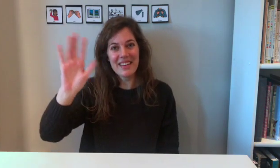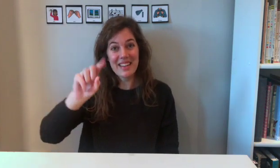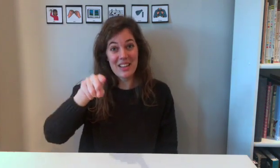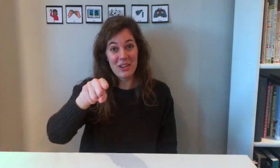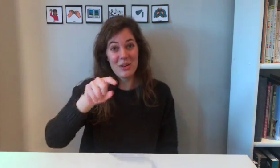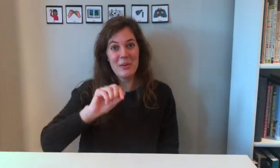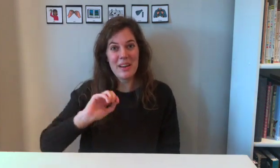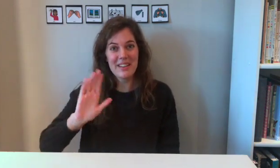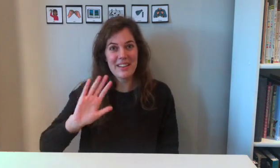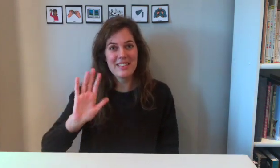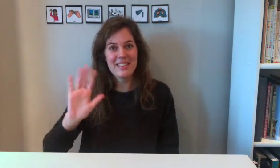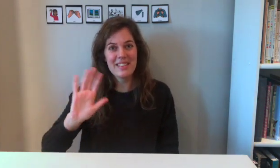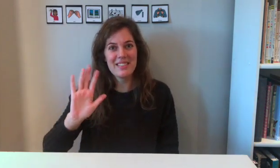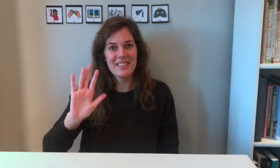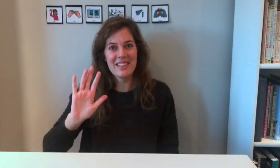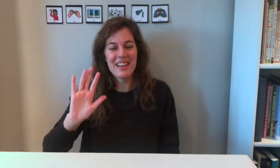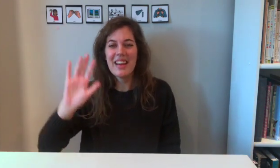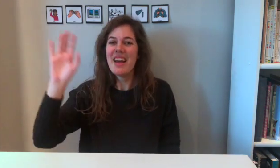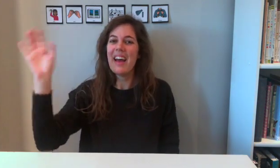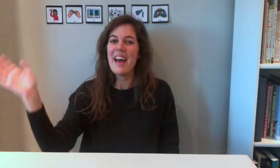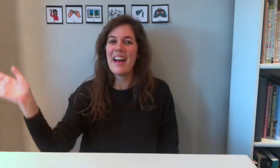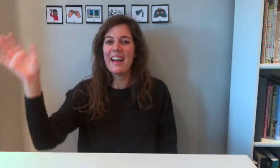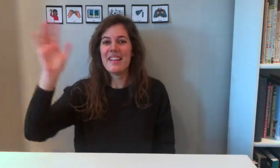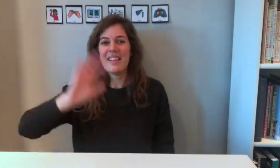Can you wave hello too? Hello.